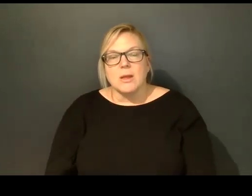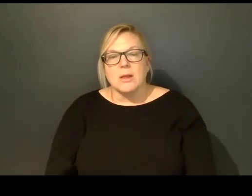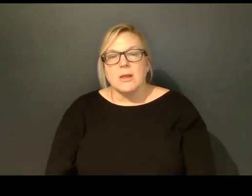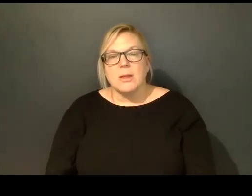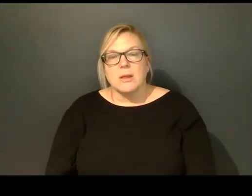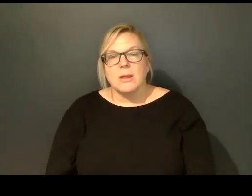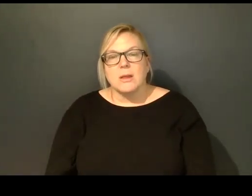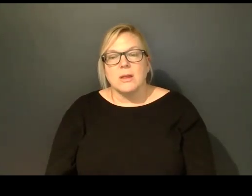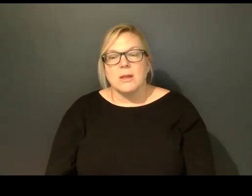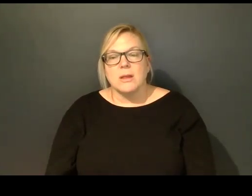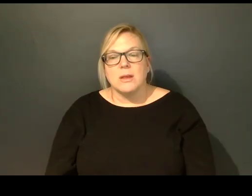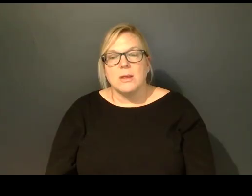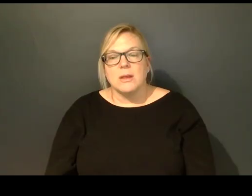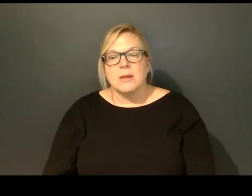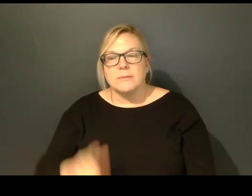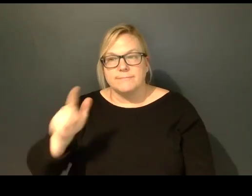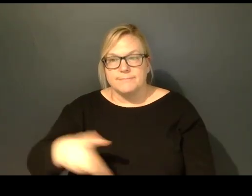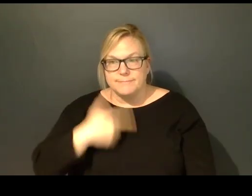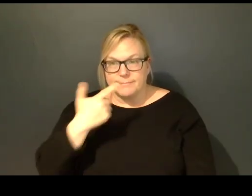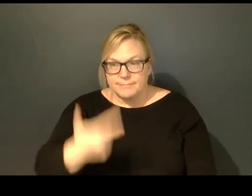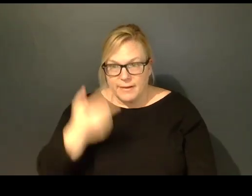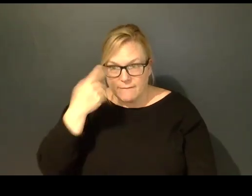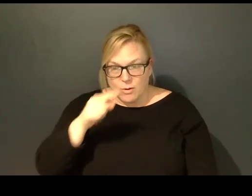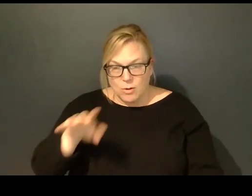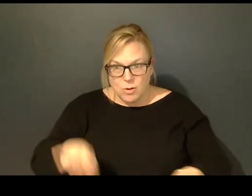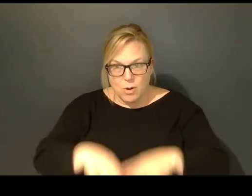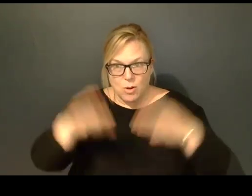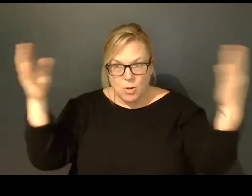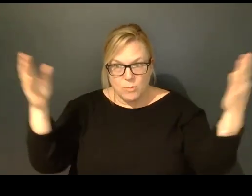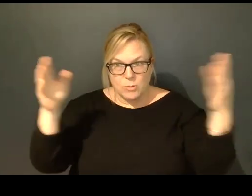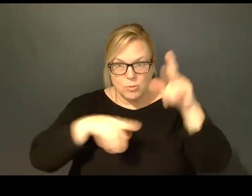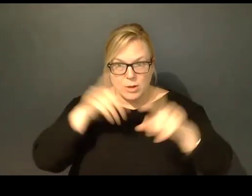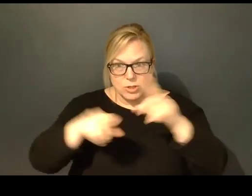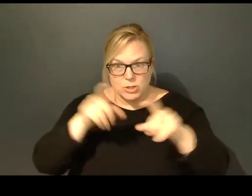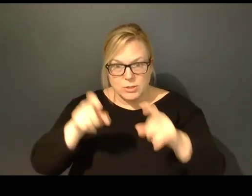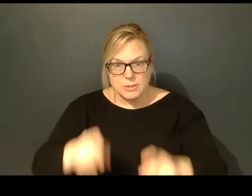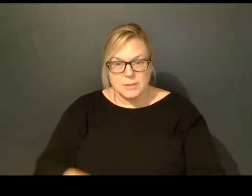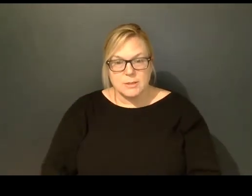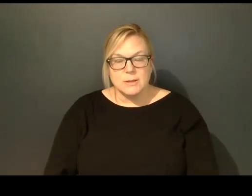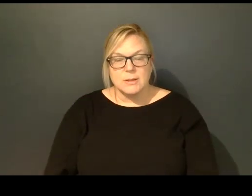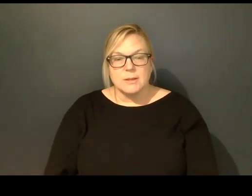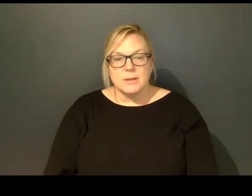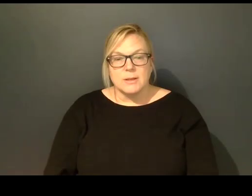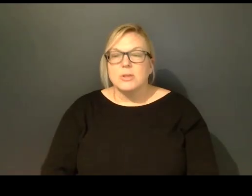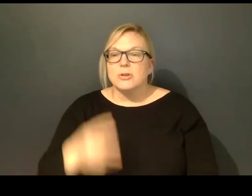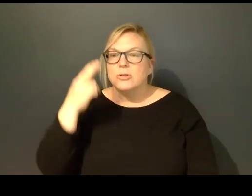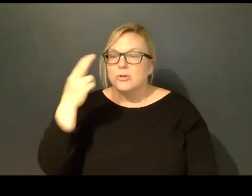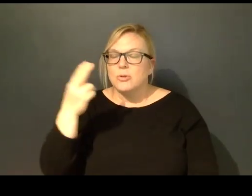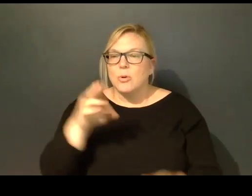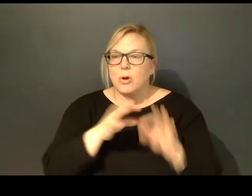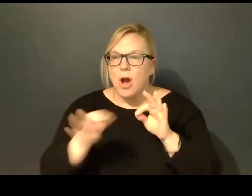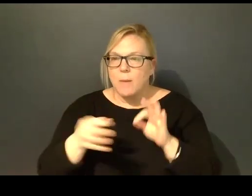turn it over to see if there's any questions, and we'll give some answers, hopefully. No questions yet. So there's 2 comments. So I